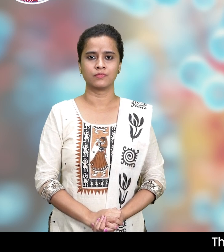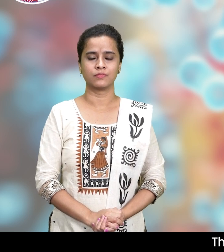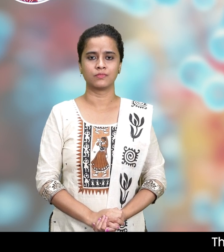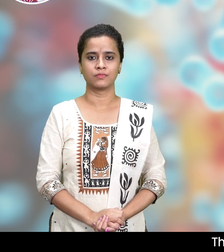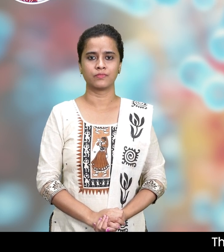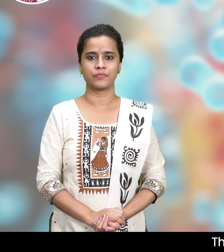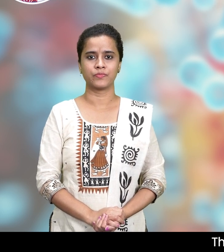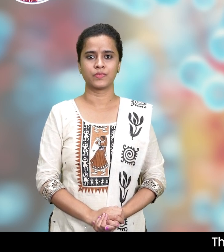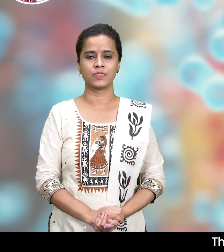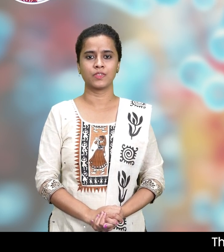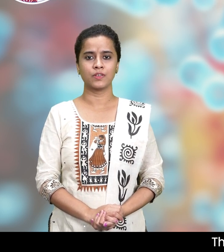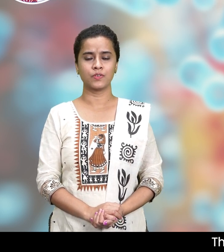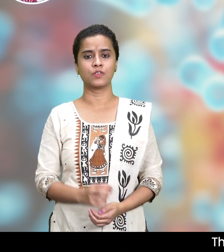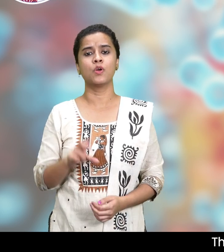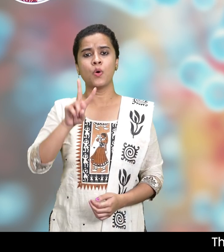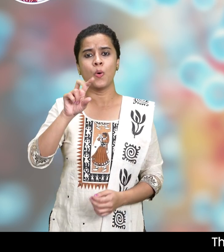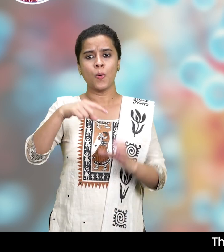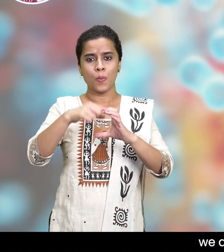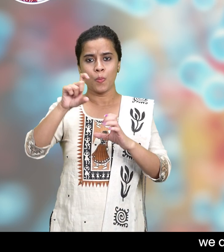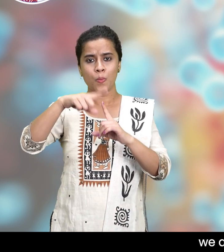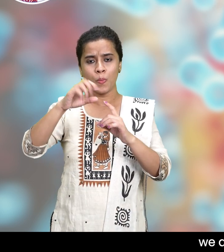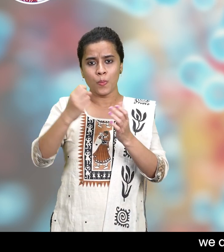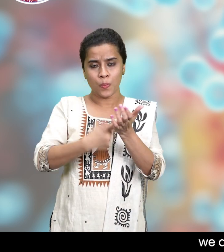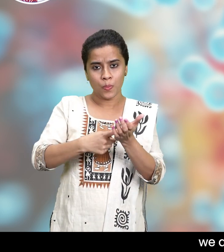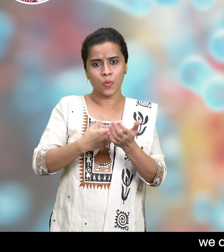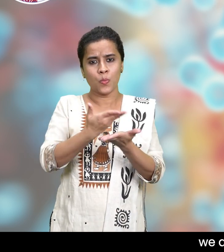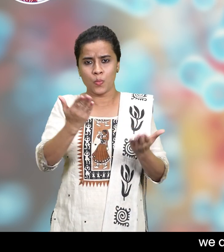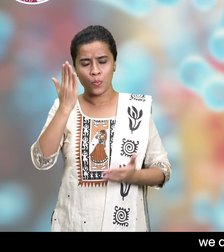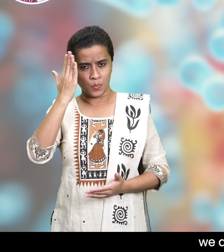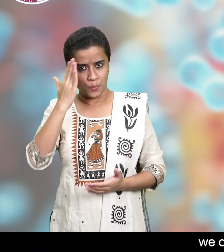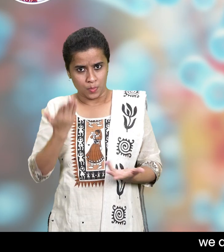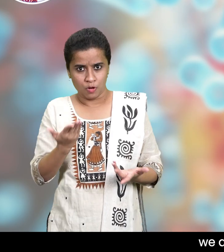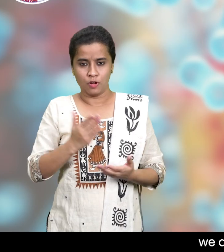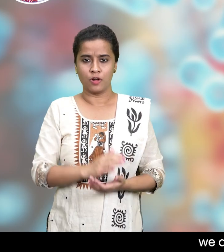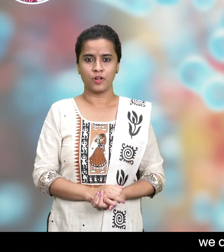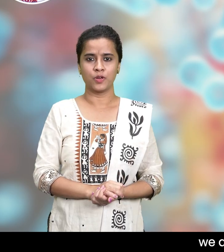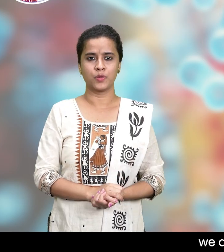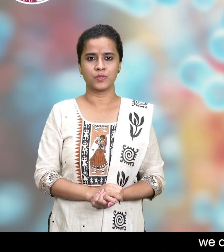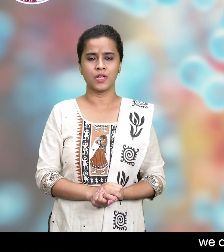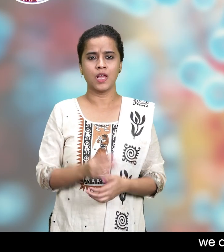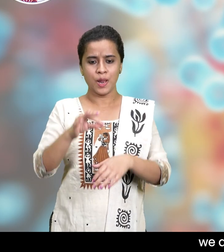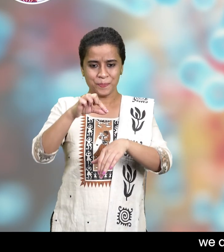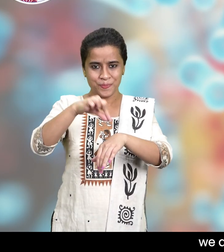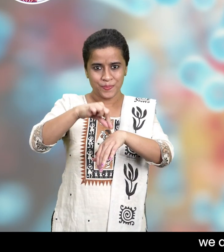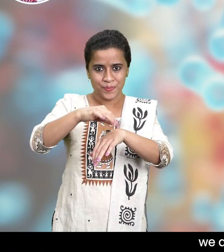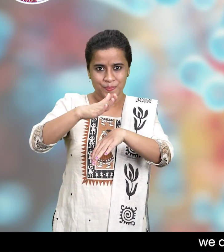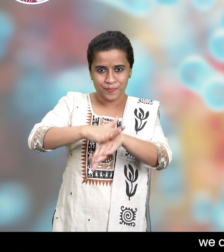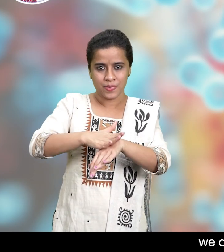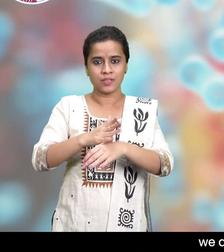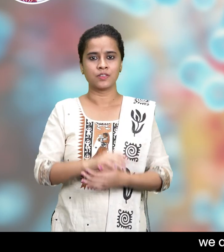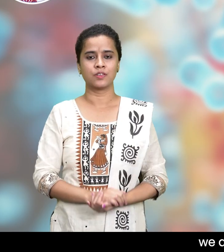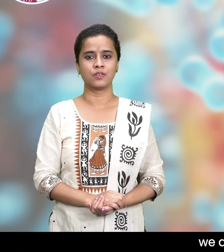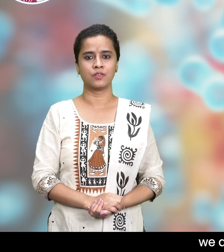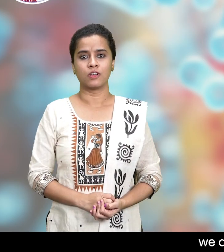The commonest vectors we all know are mosquitoes.